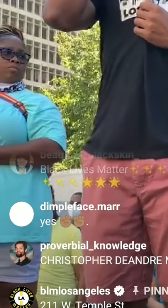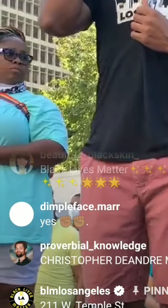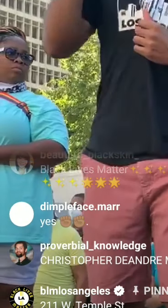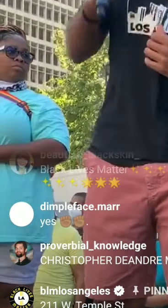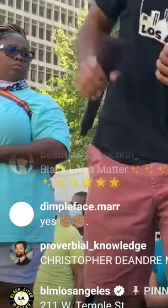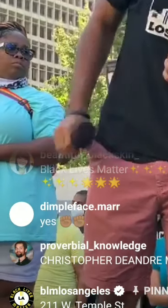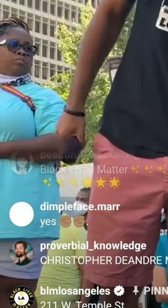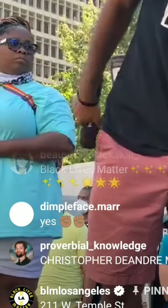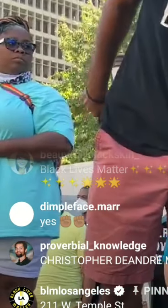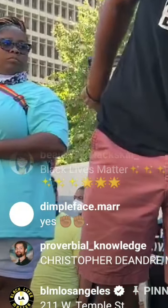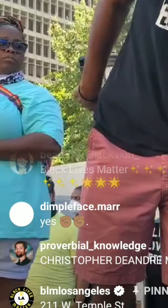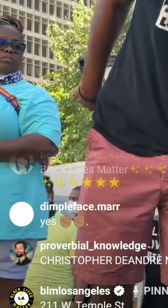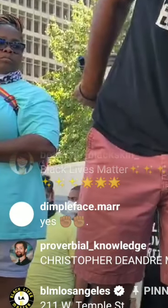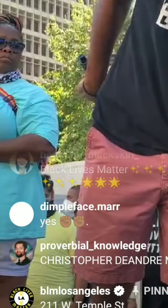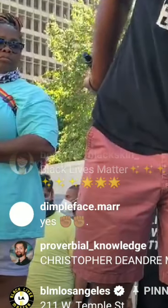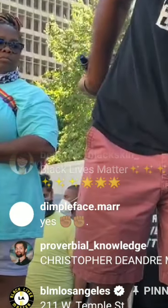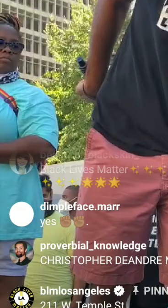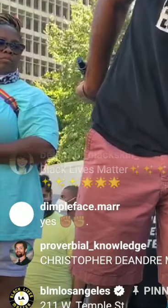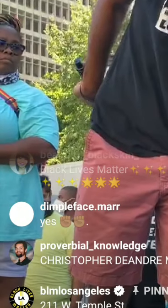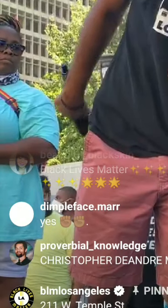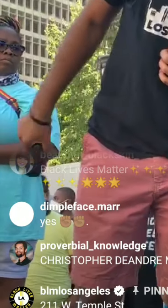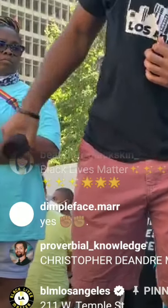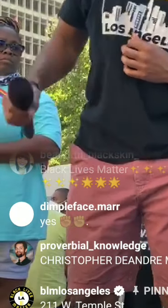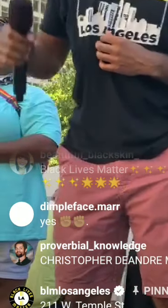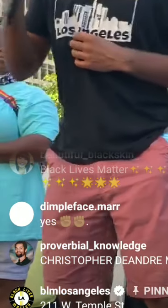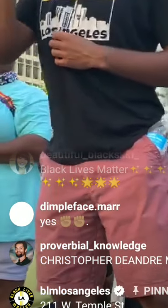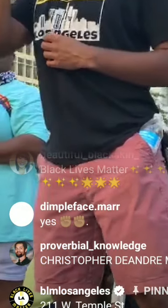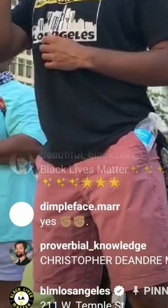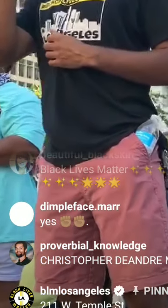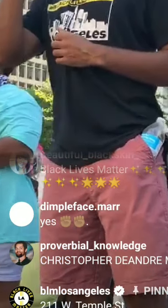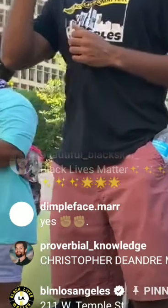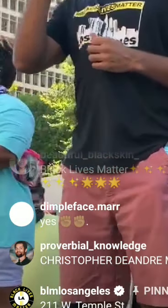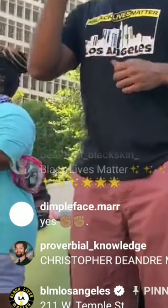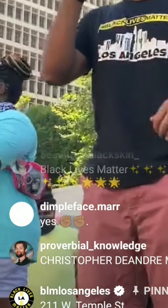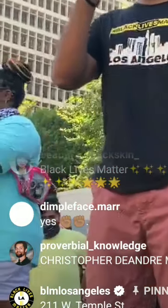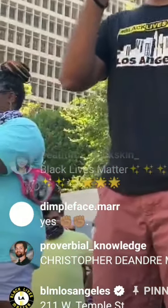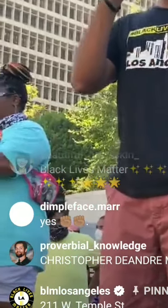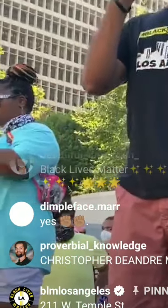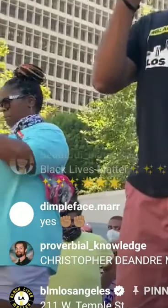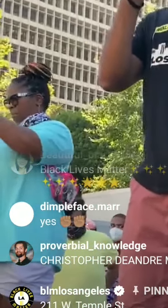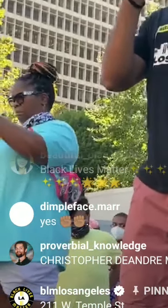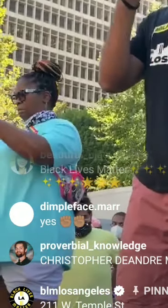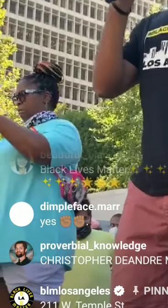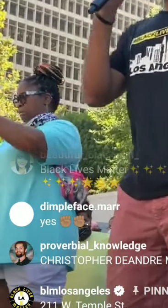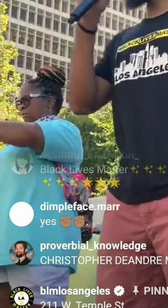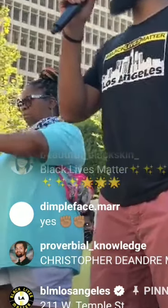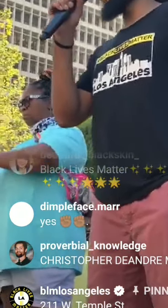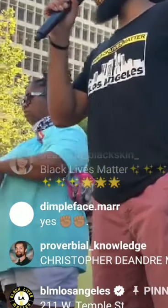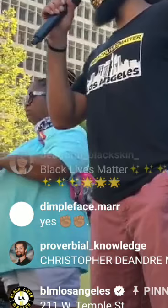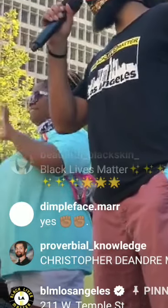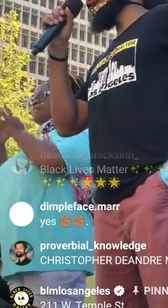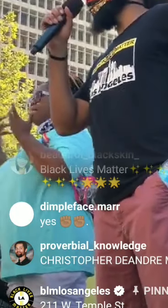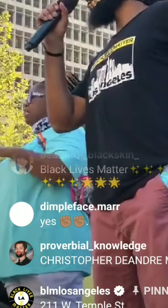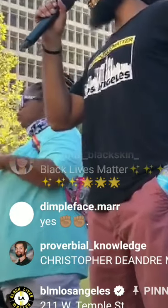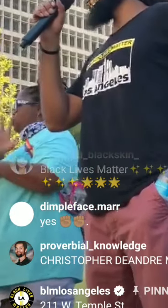Juan Correa. Juan Correa. Correa? All right, y'all, the family does not want to speak, but we're